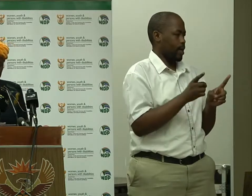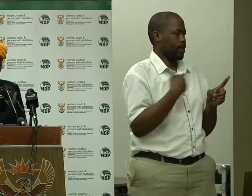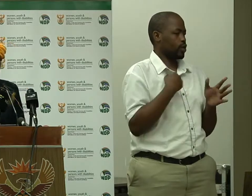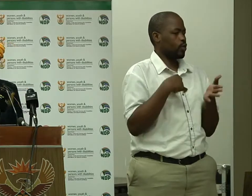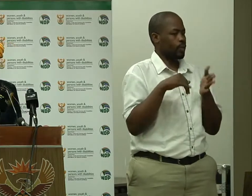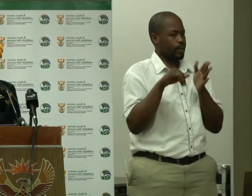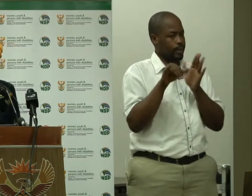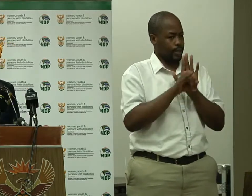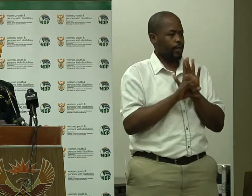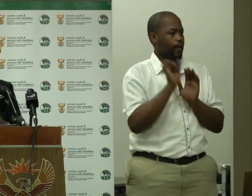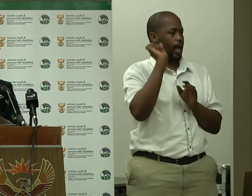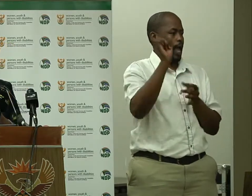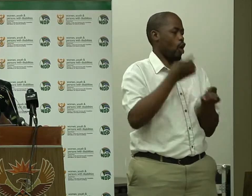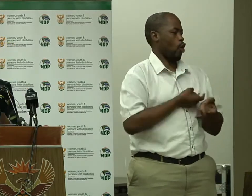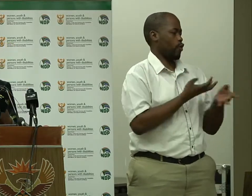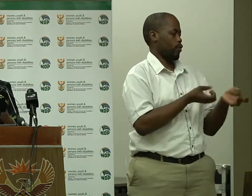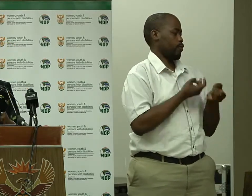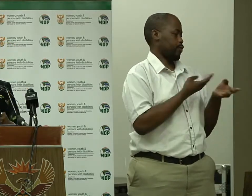her contribution.